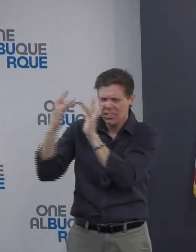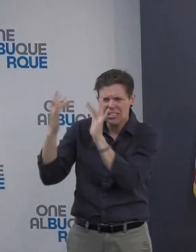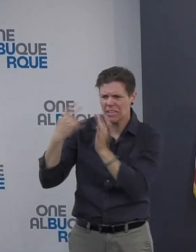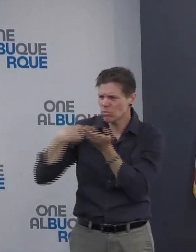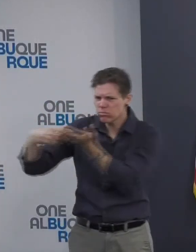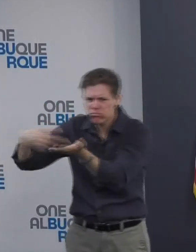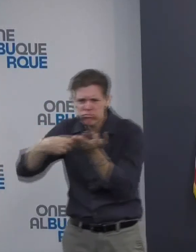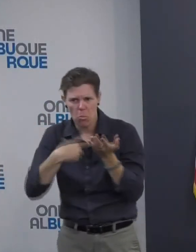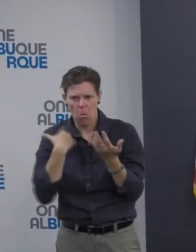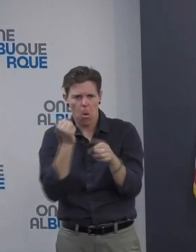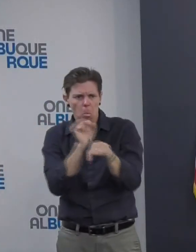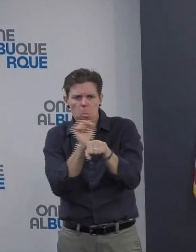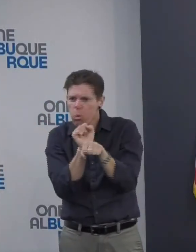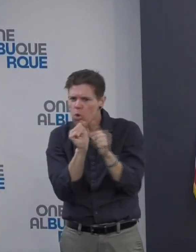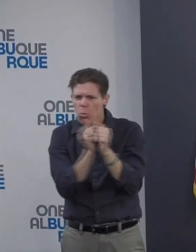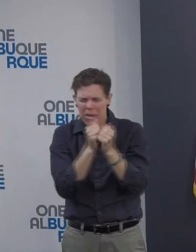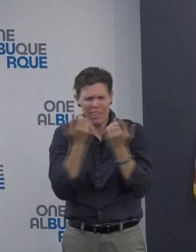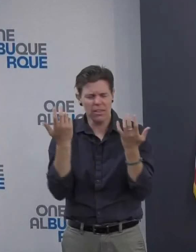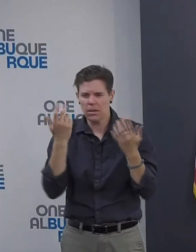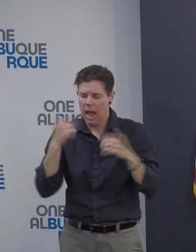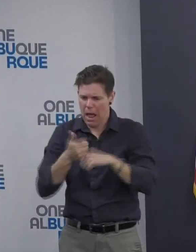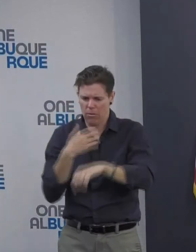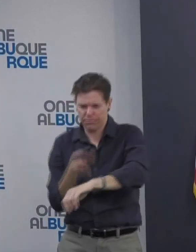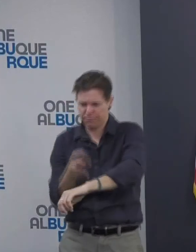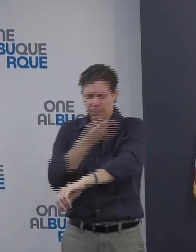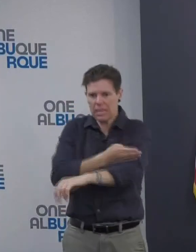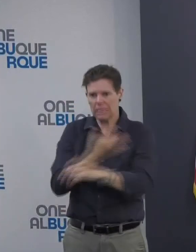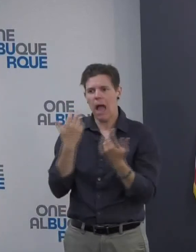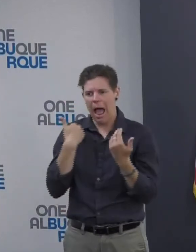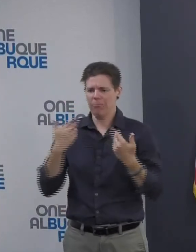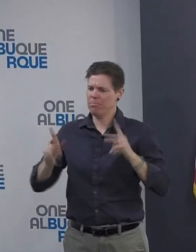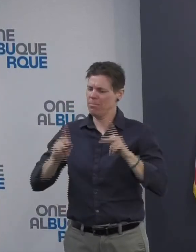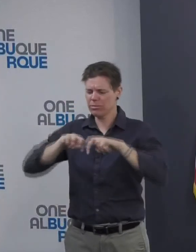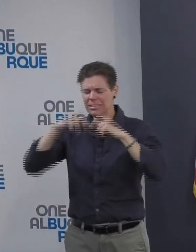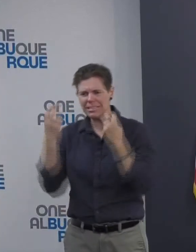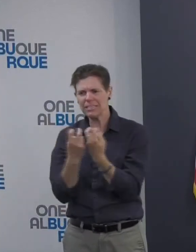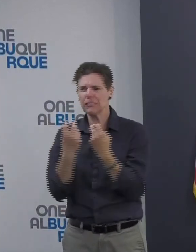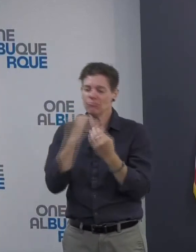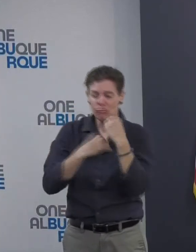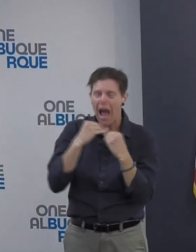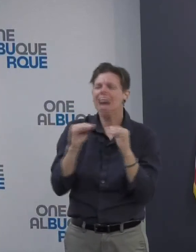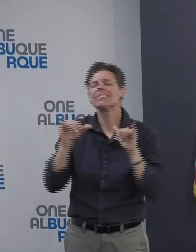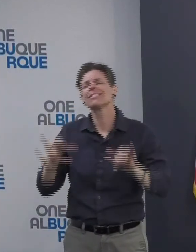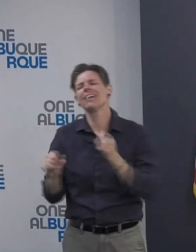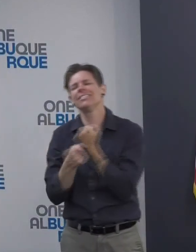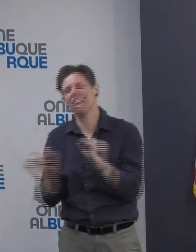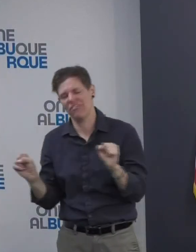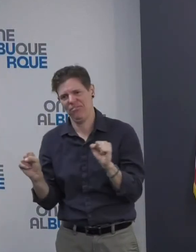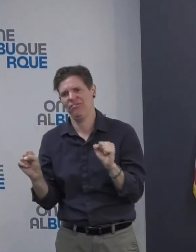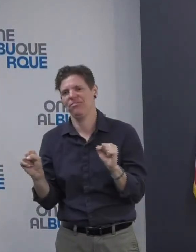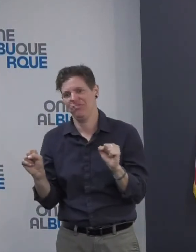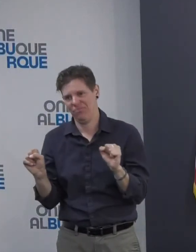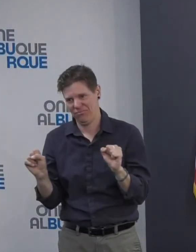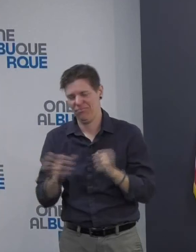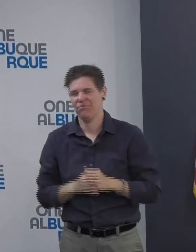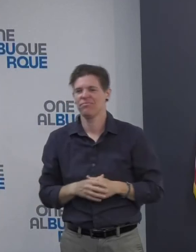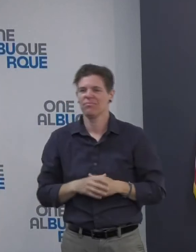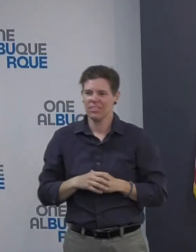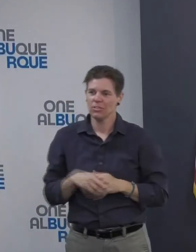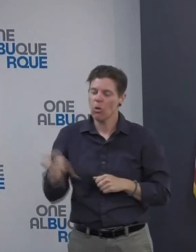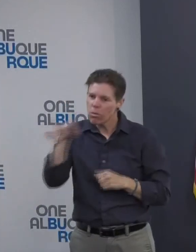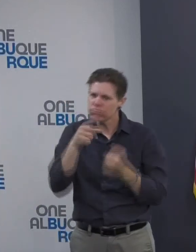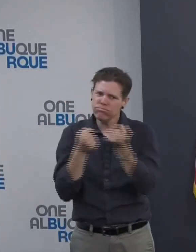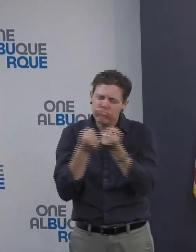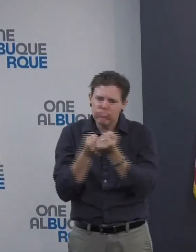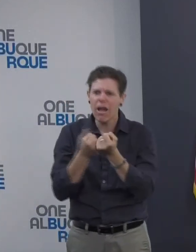come up with ways to keep people safe but allow outdoor dining. So the city's very much open to that, and we have a series of different ways we